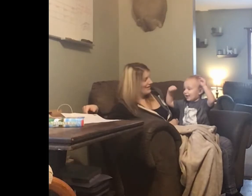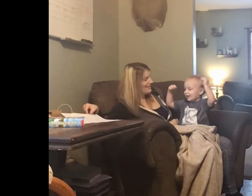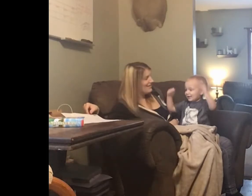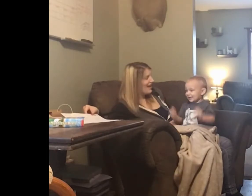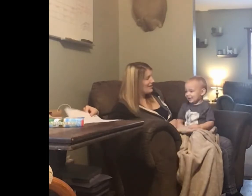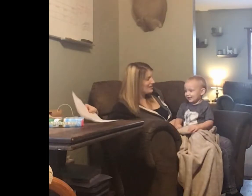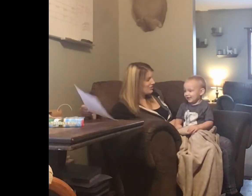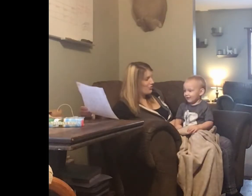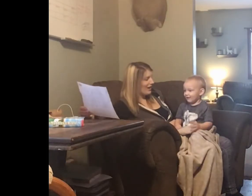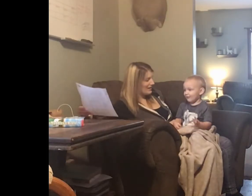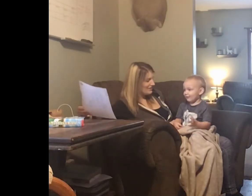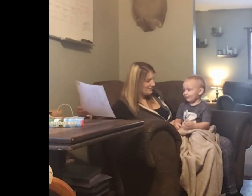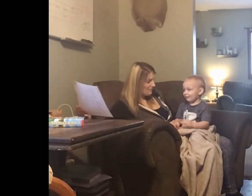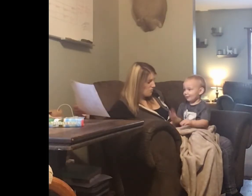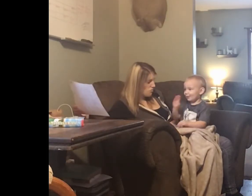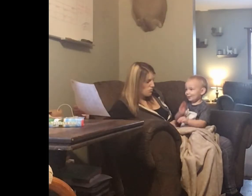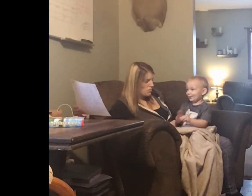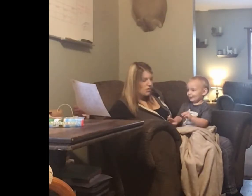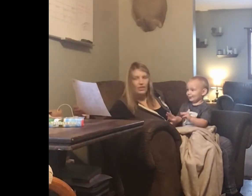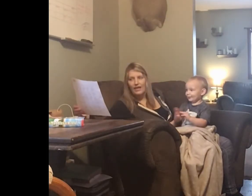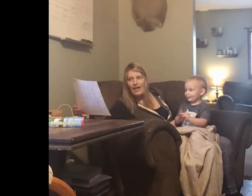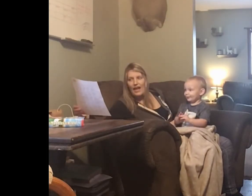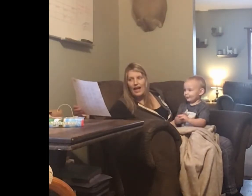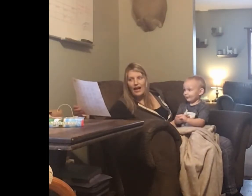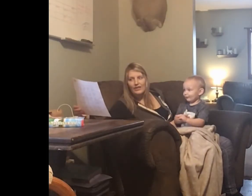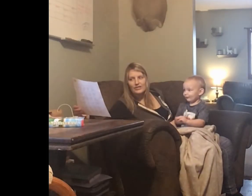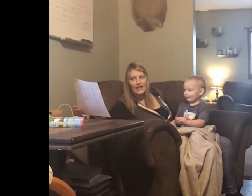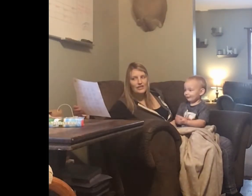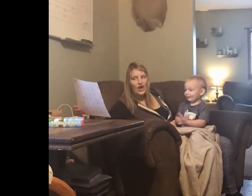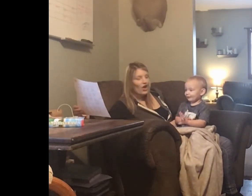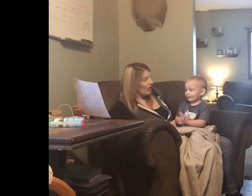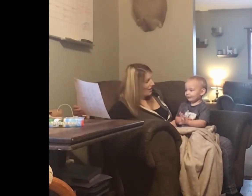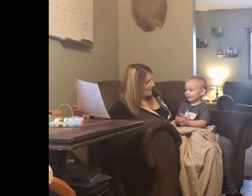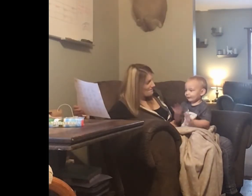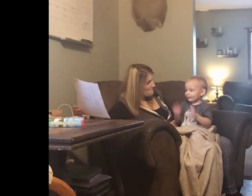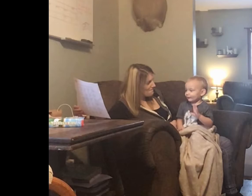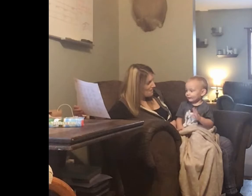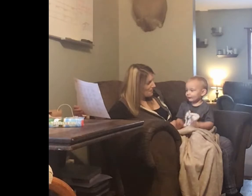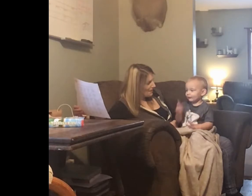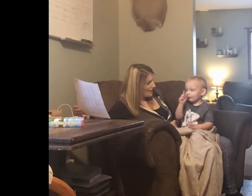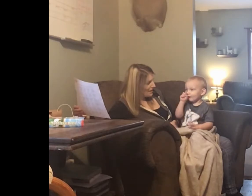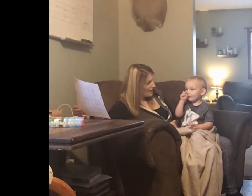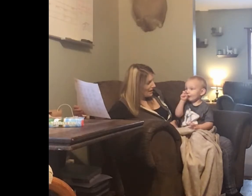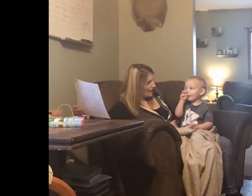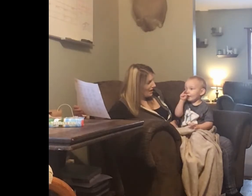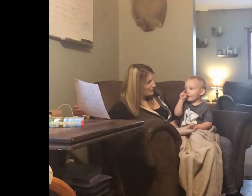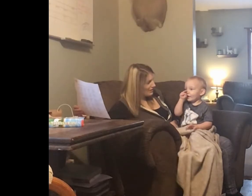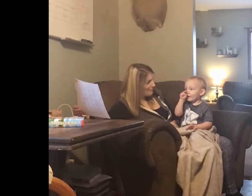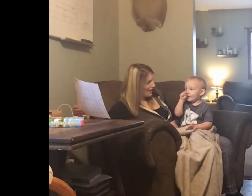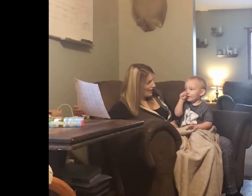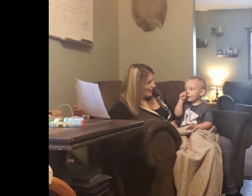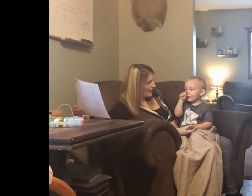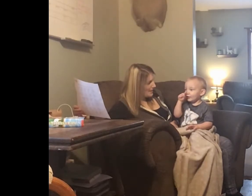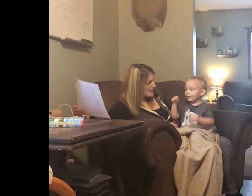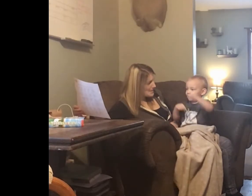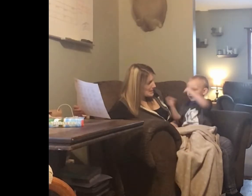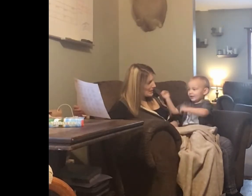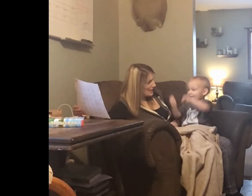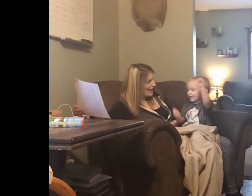How do you sign train? How do you sign doll? How do you sign bike? How do you